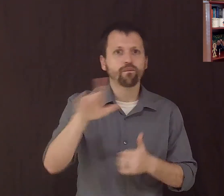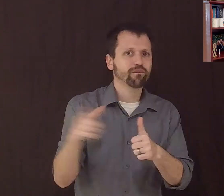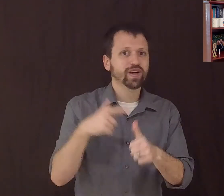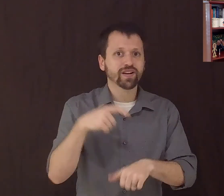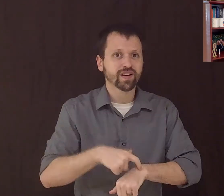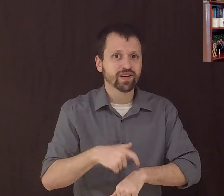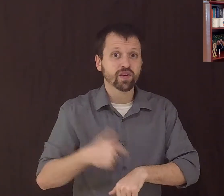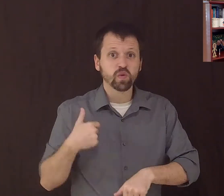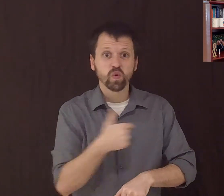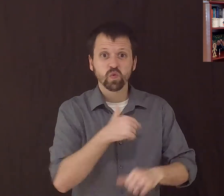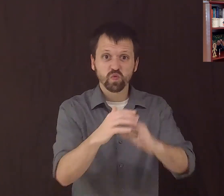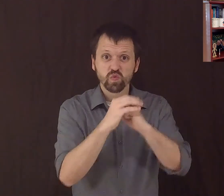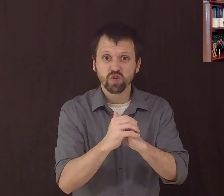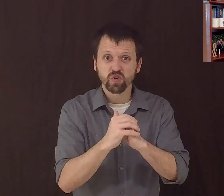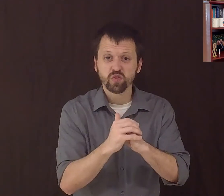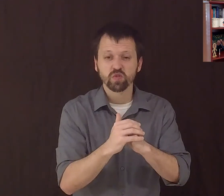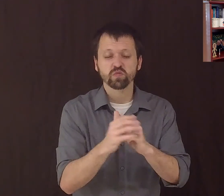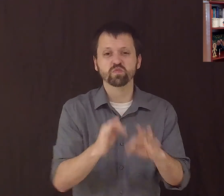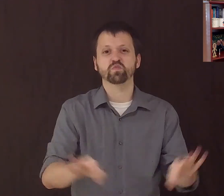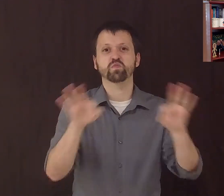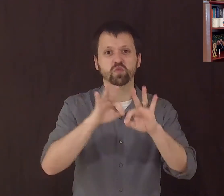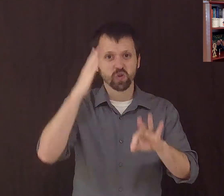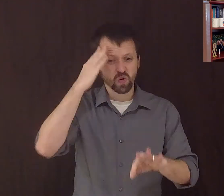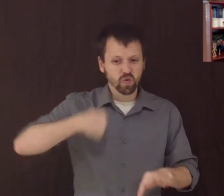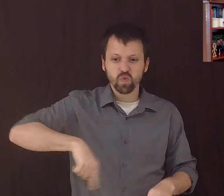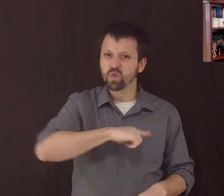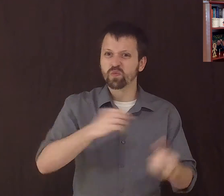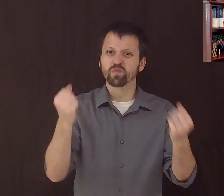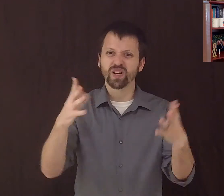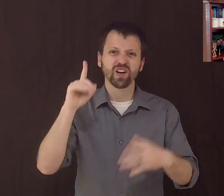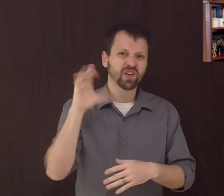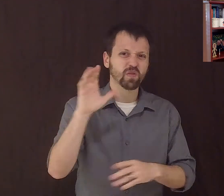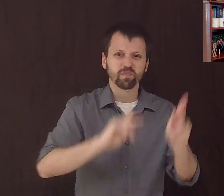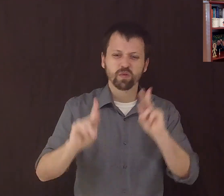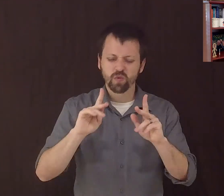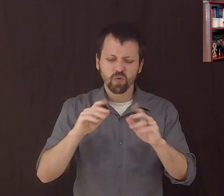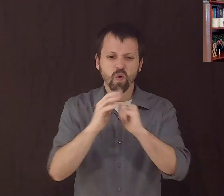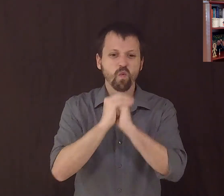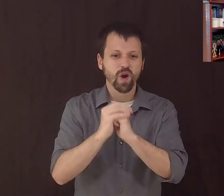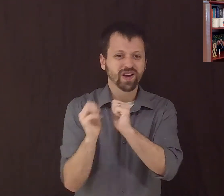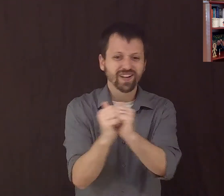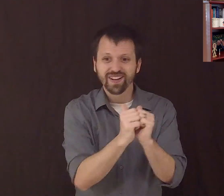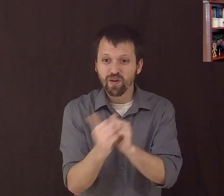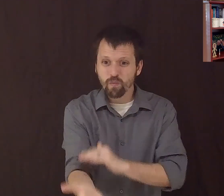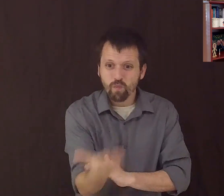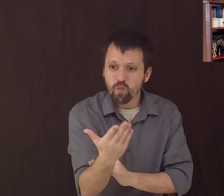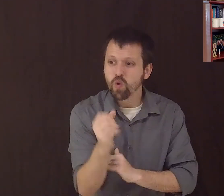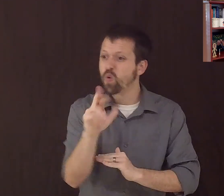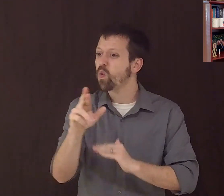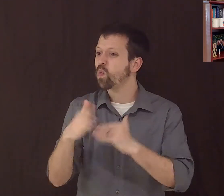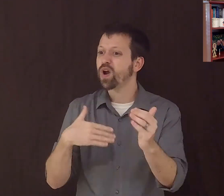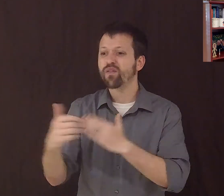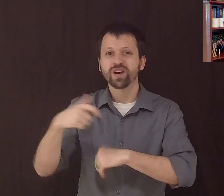that many hundreds of you are worshiping together right now this morning, or whatever time you might be watching this. And it's an opportunity for